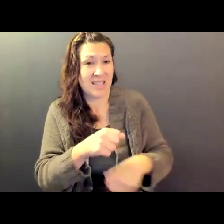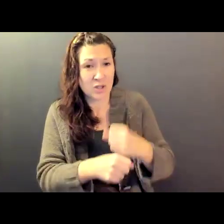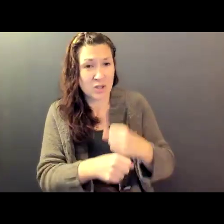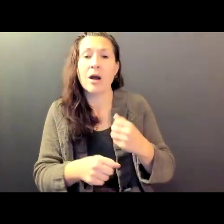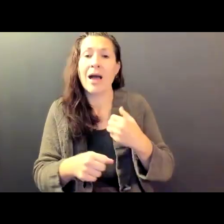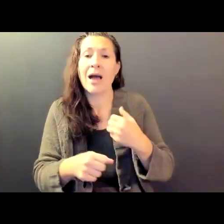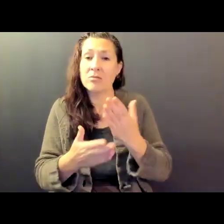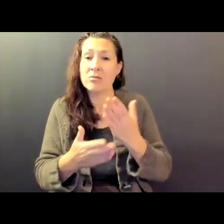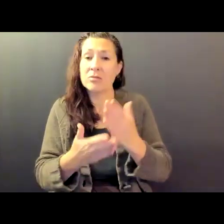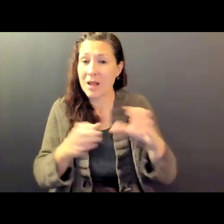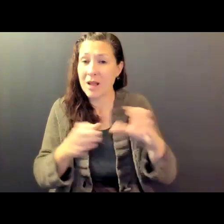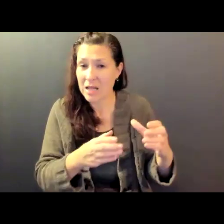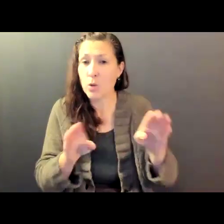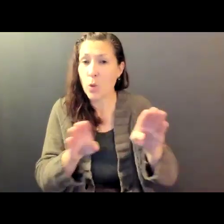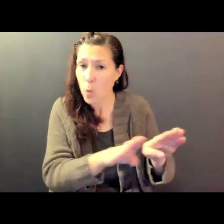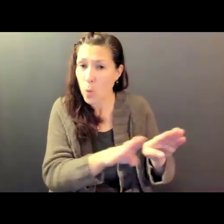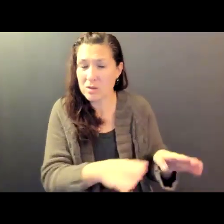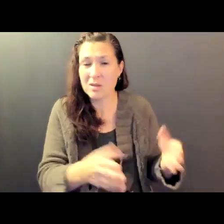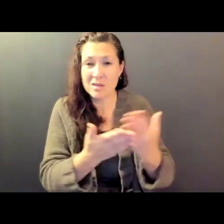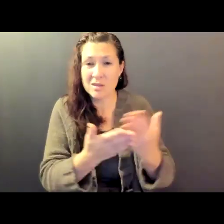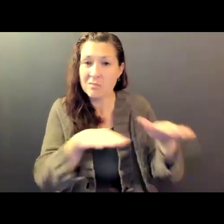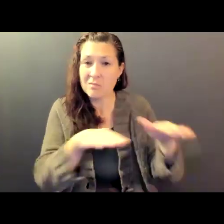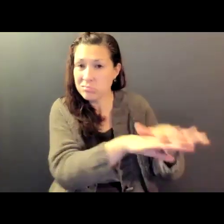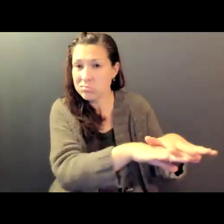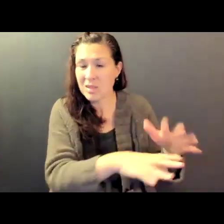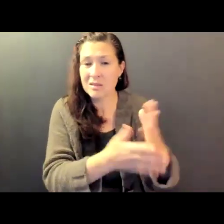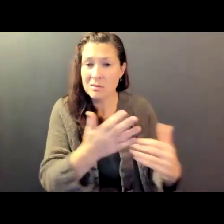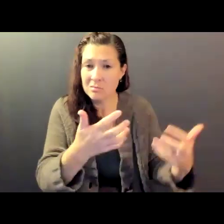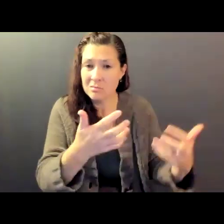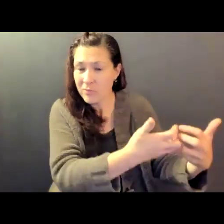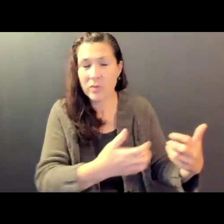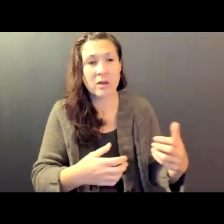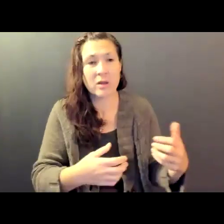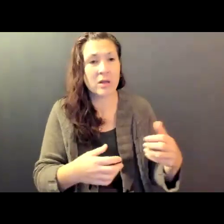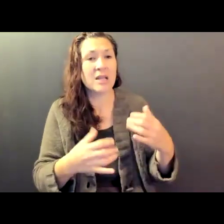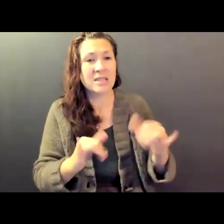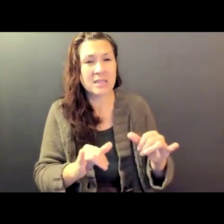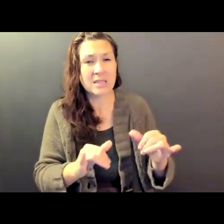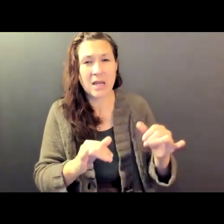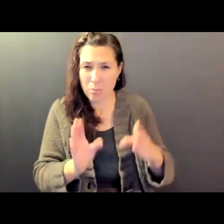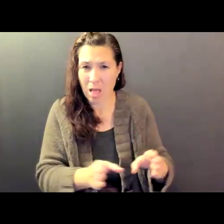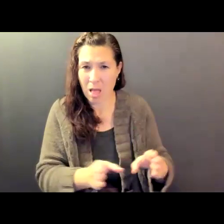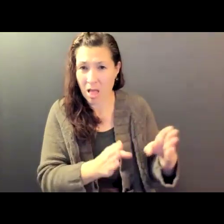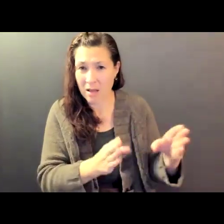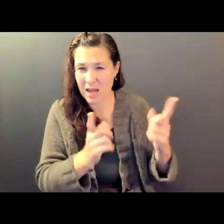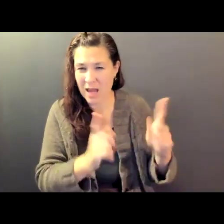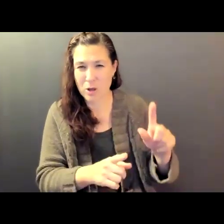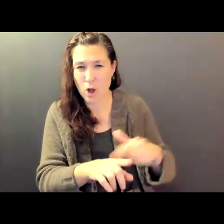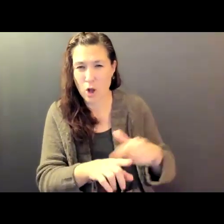closing, and there's still some things happening through the long-term facilities plan that were voted on last year, the real